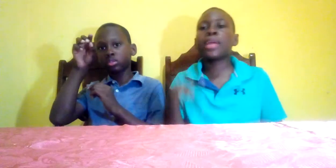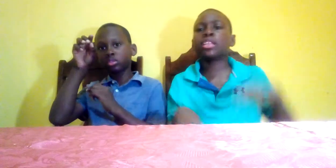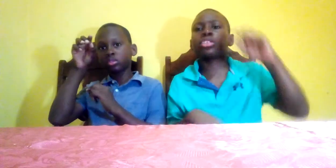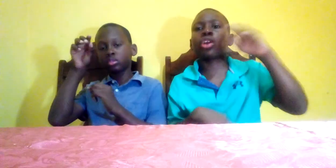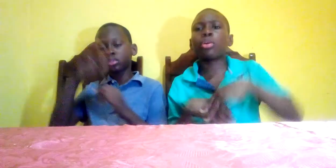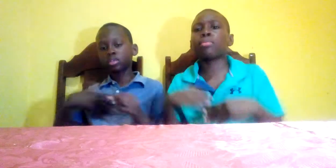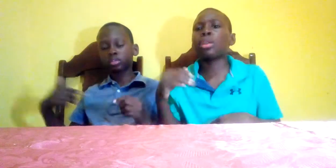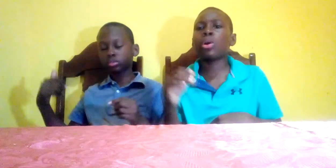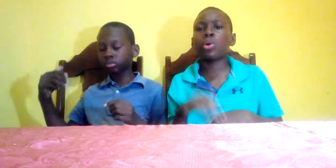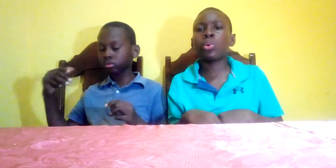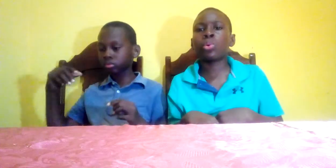Thank you very much. Hello.